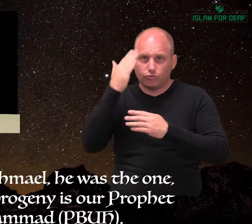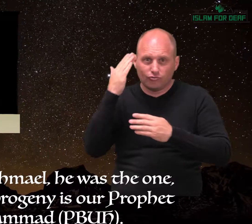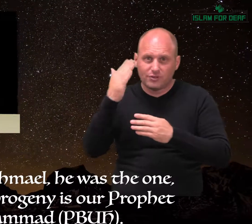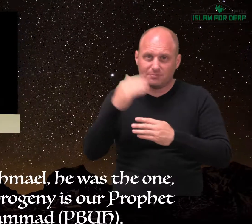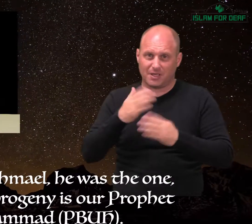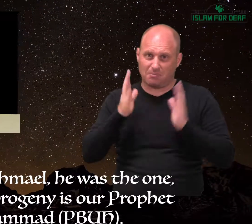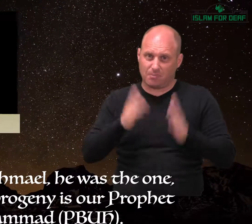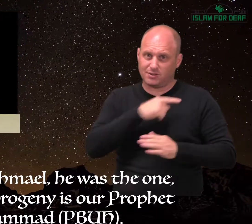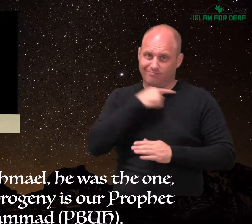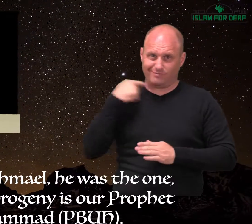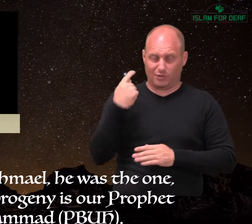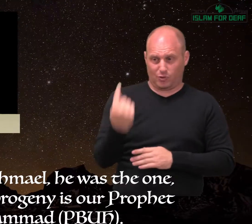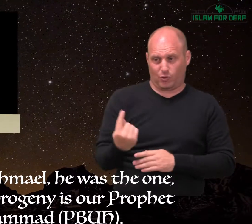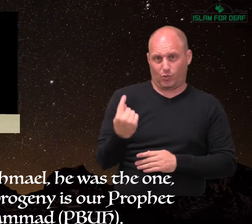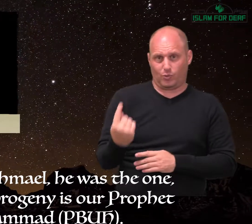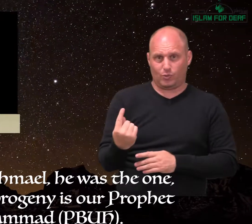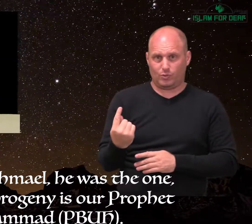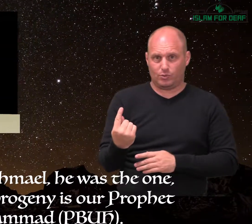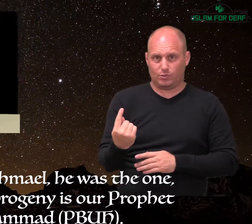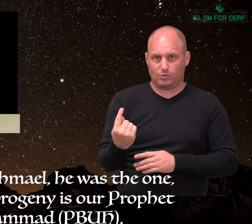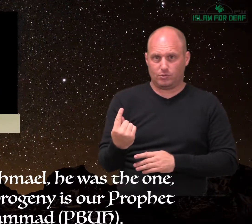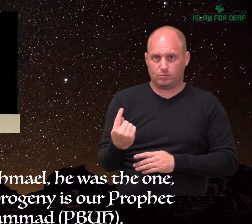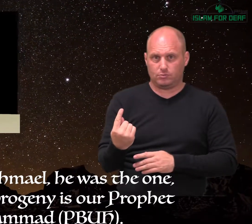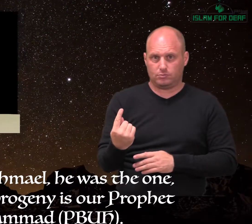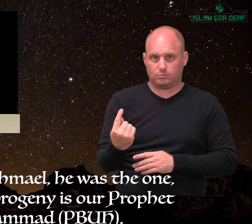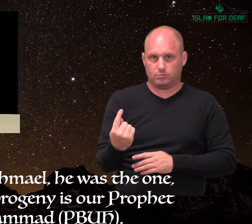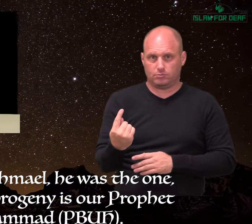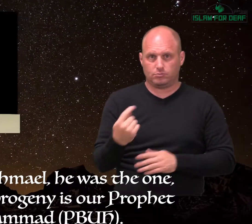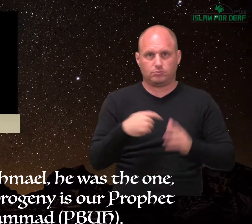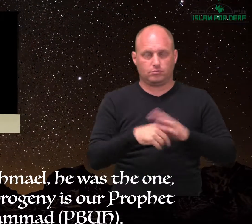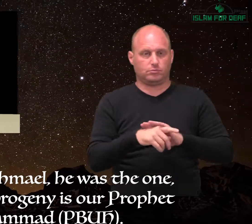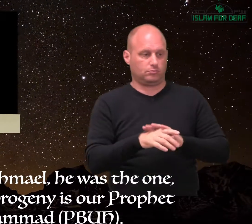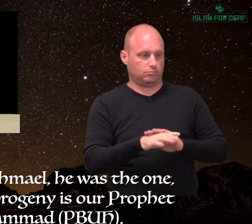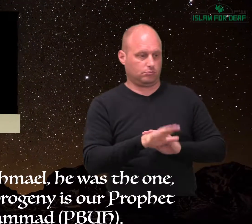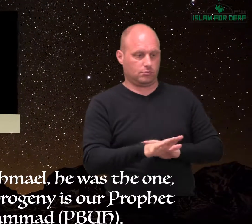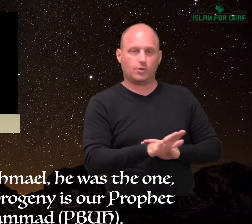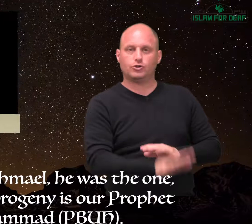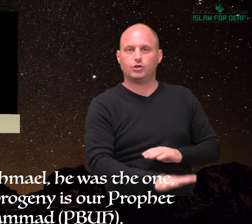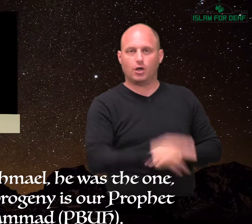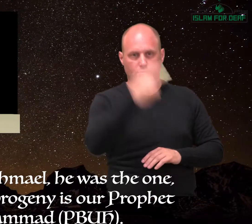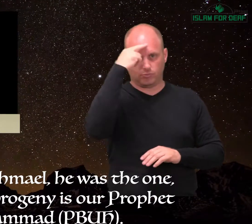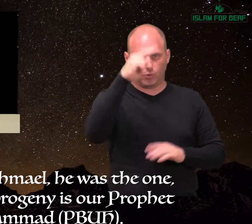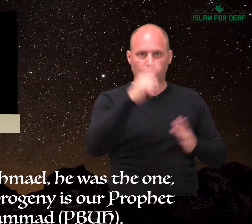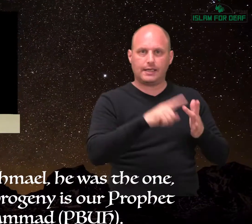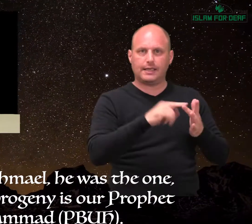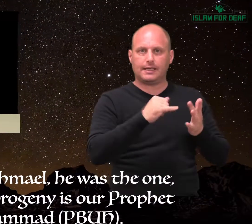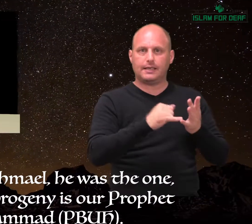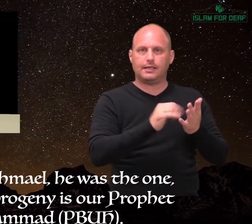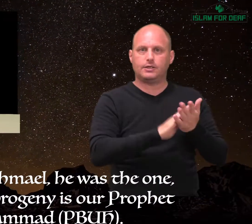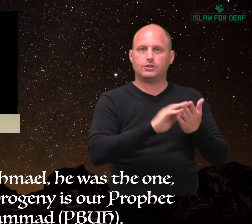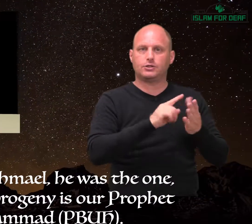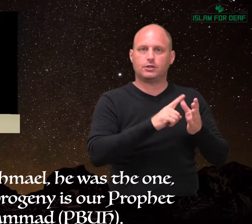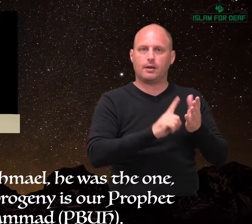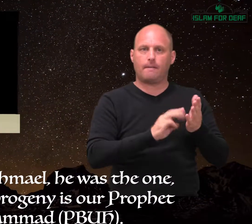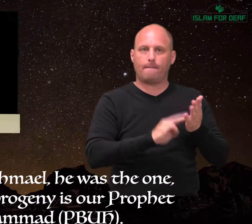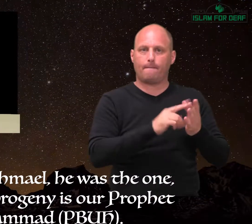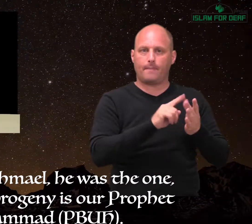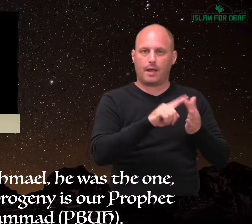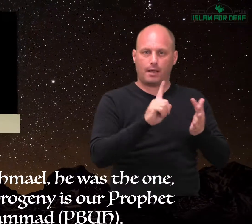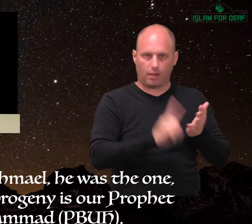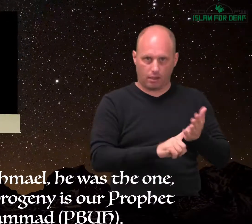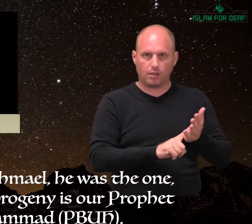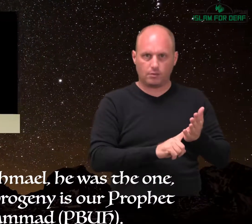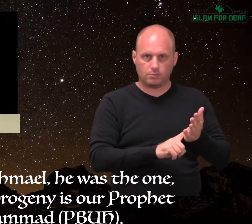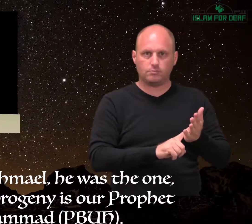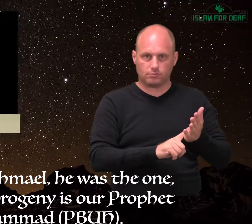And the child, Ishmael, he was the one from whose progeny is our